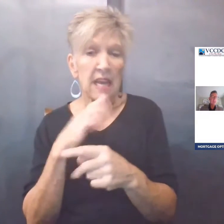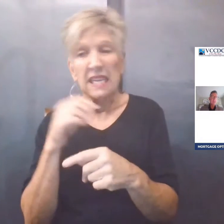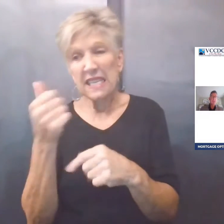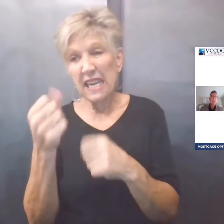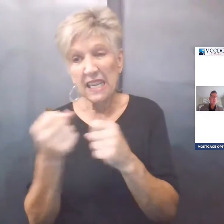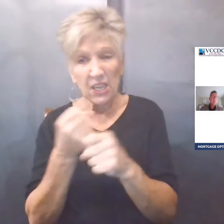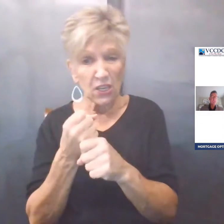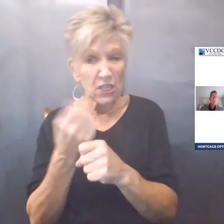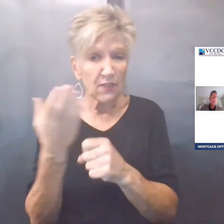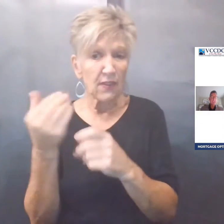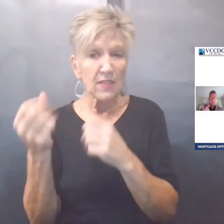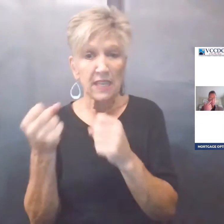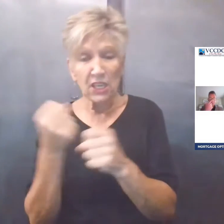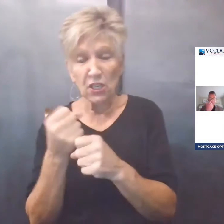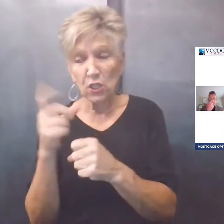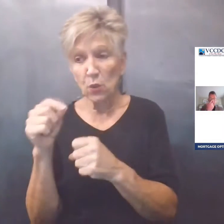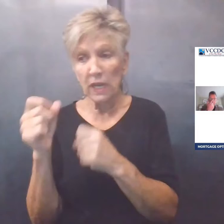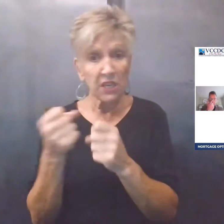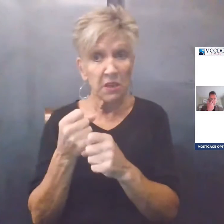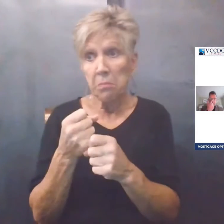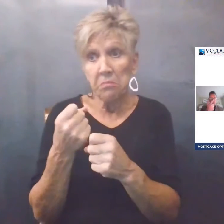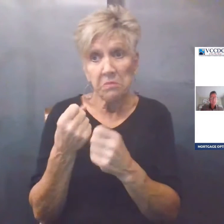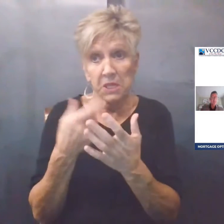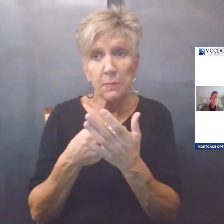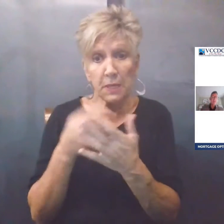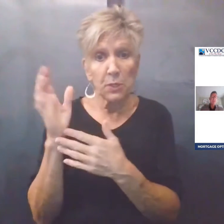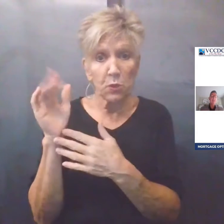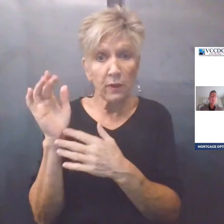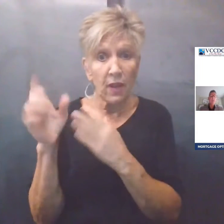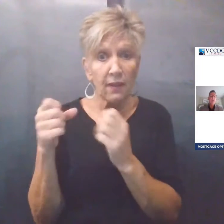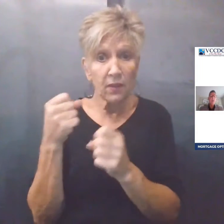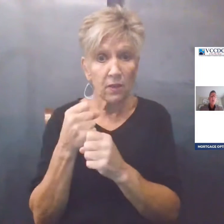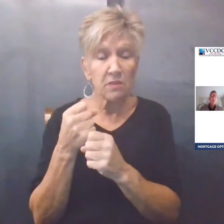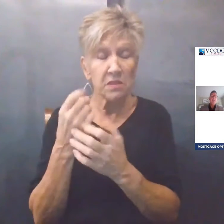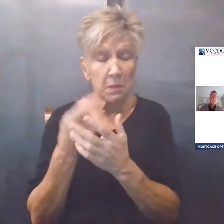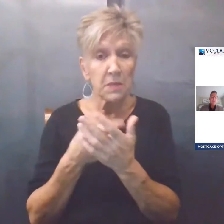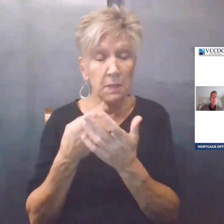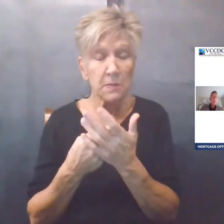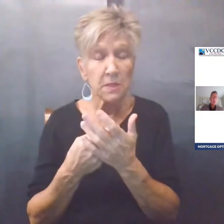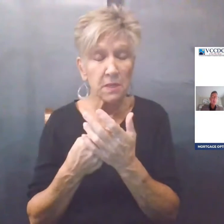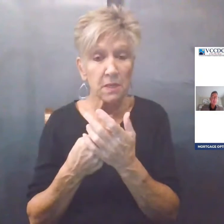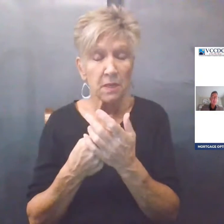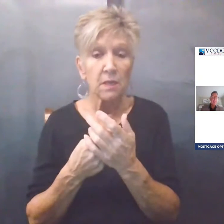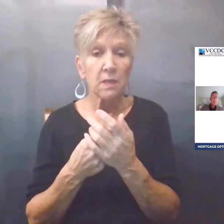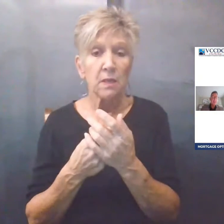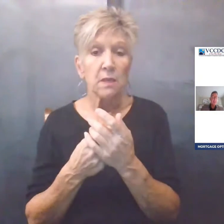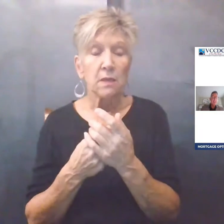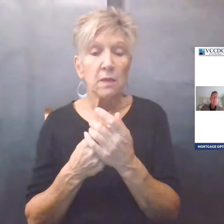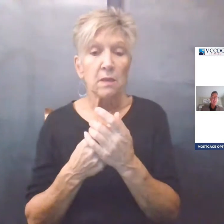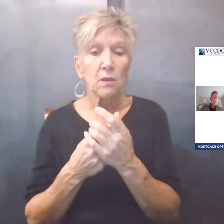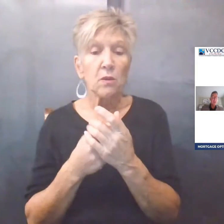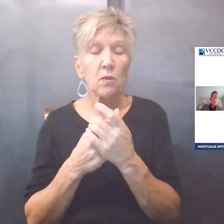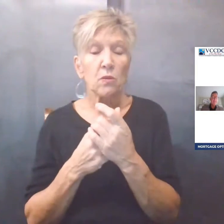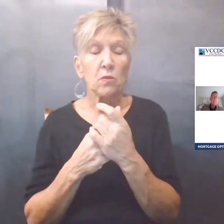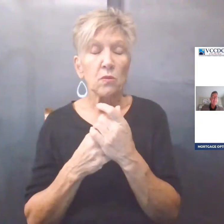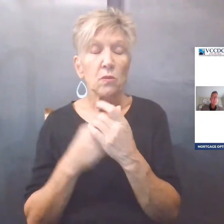15 years, 20 years, even 25 years under some scenarios. Generally, there'll be a